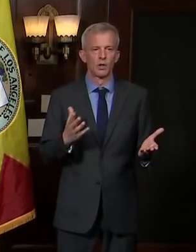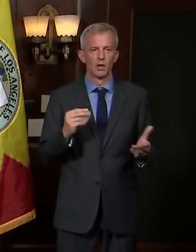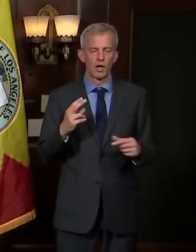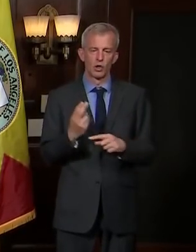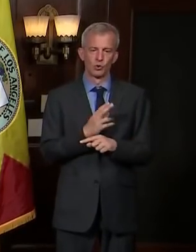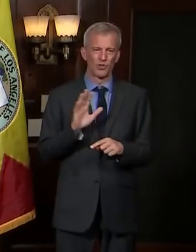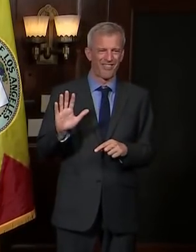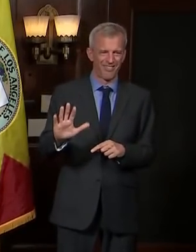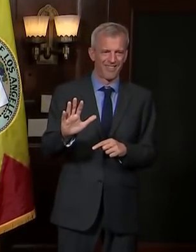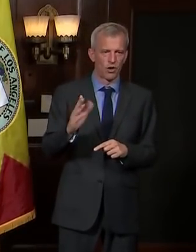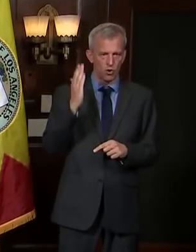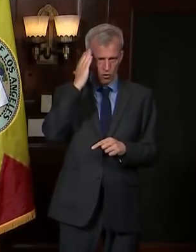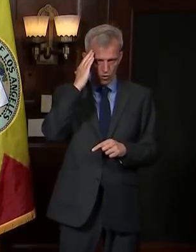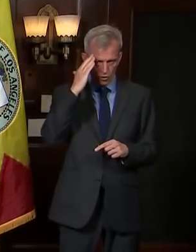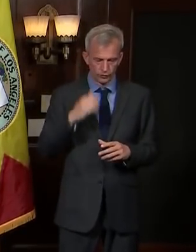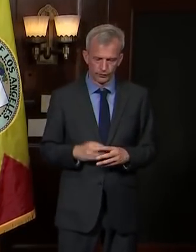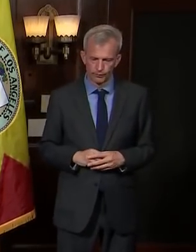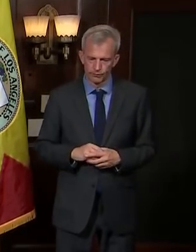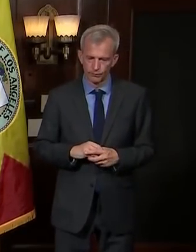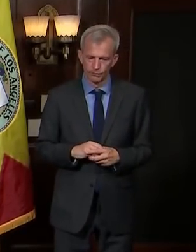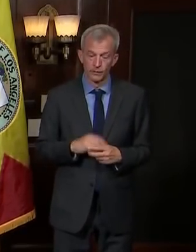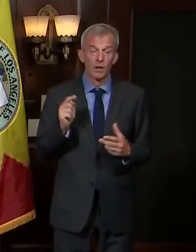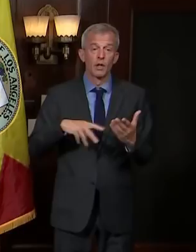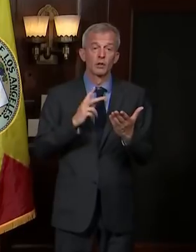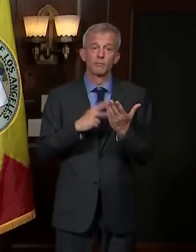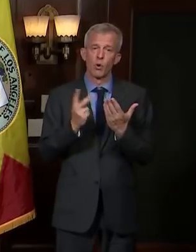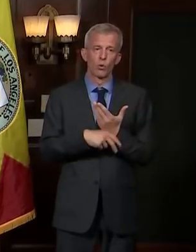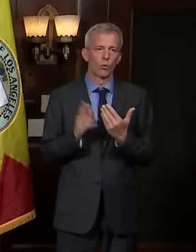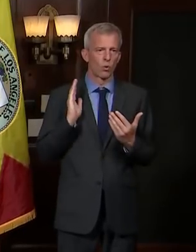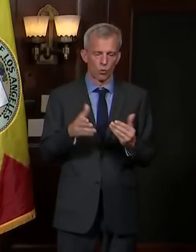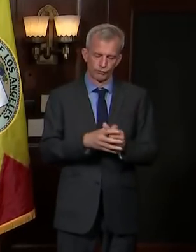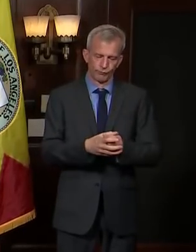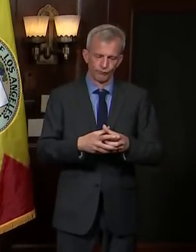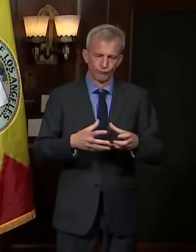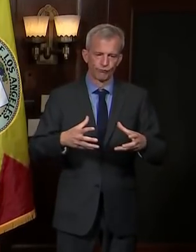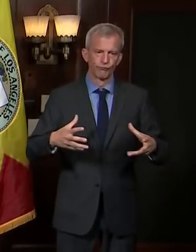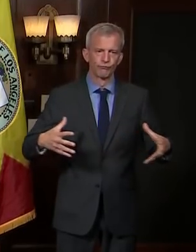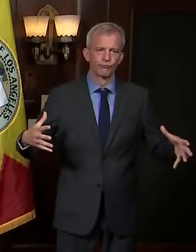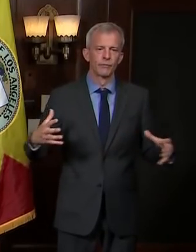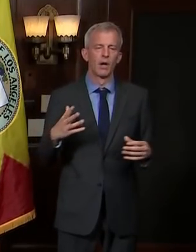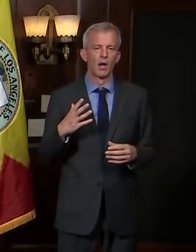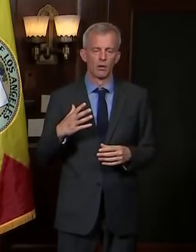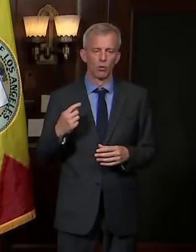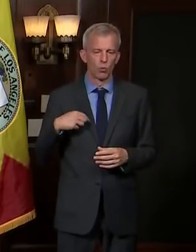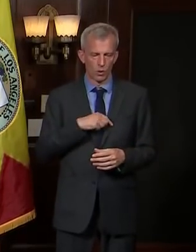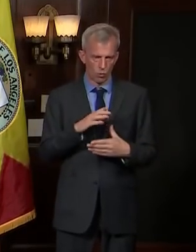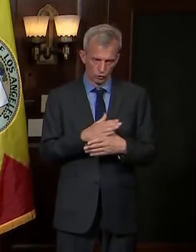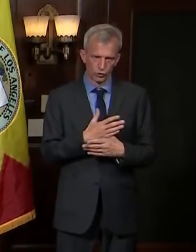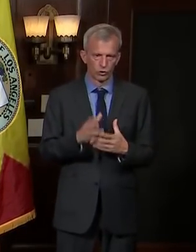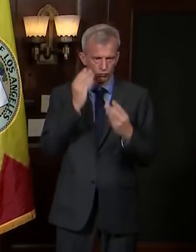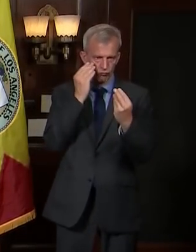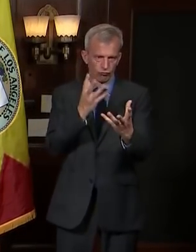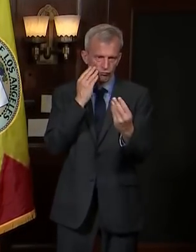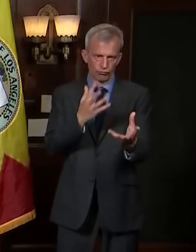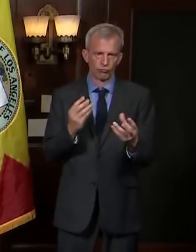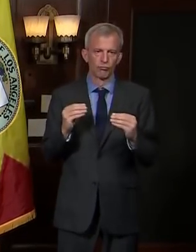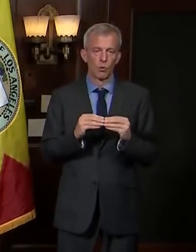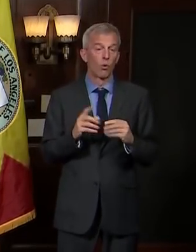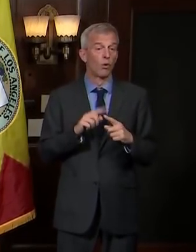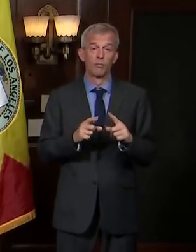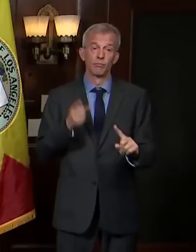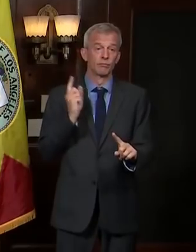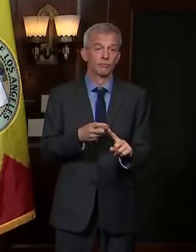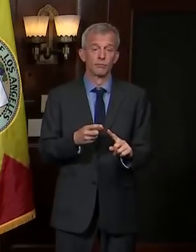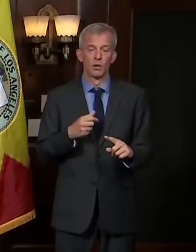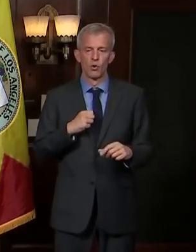their expertise. This program will only grow in coming days, and we'll share more of it, but it is protecting our frontline workers with